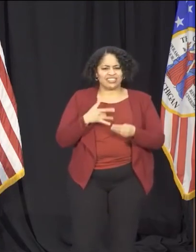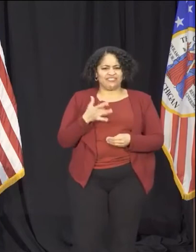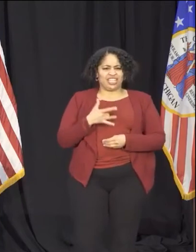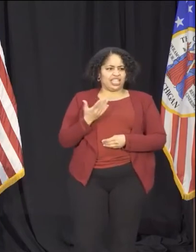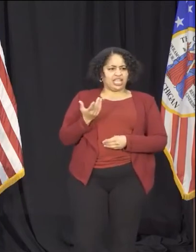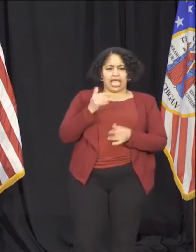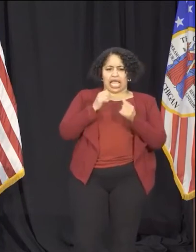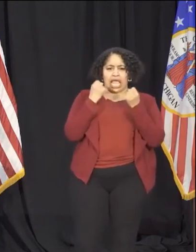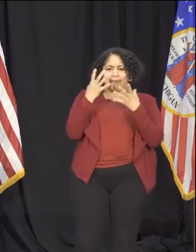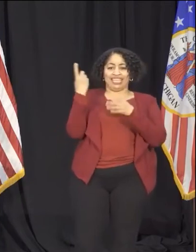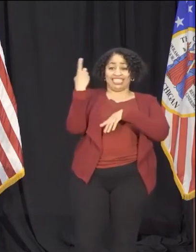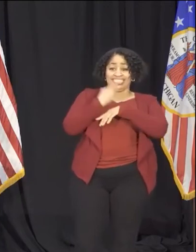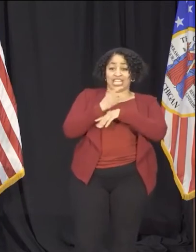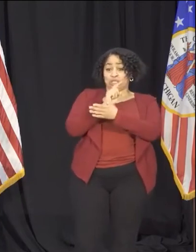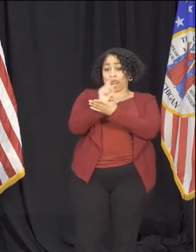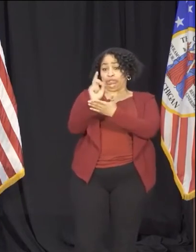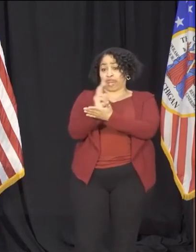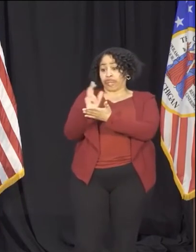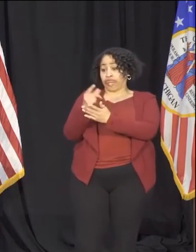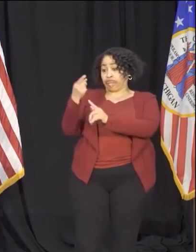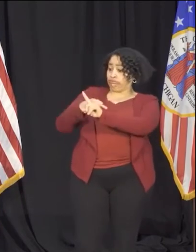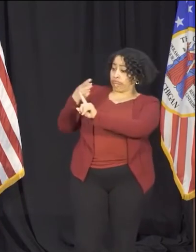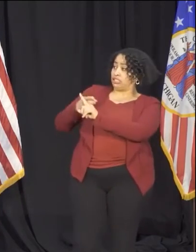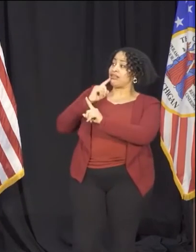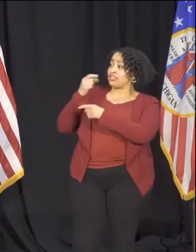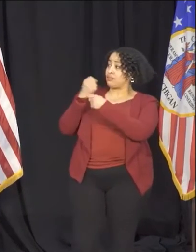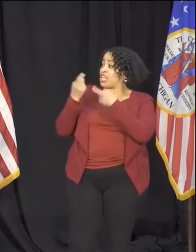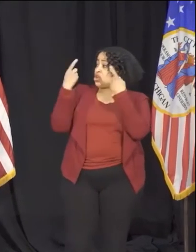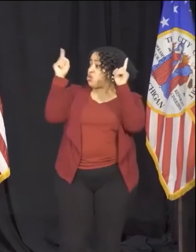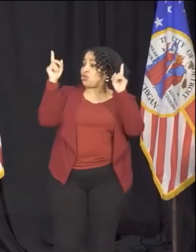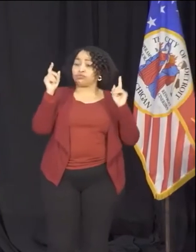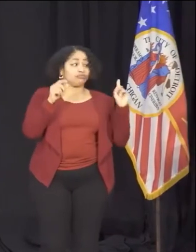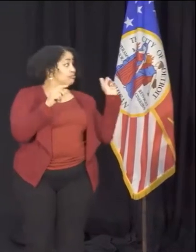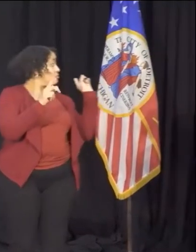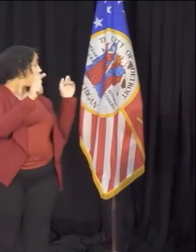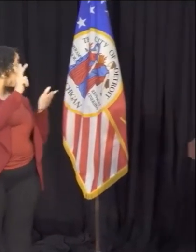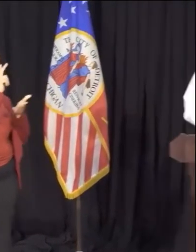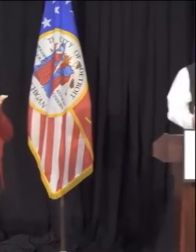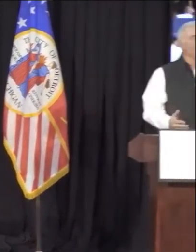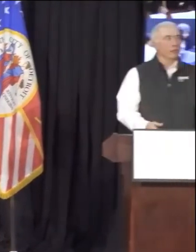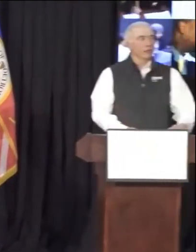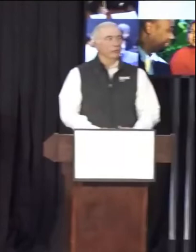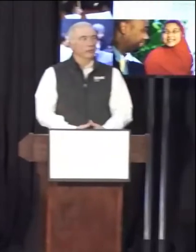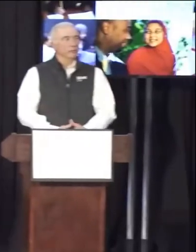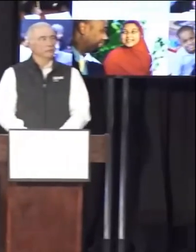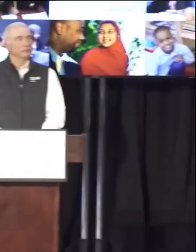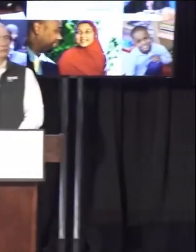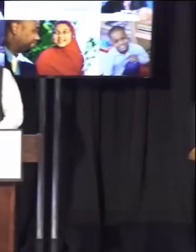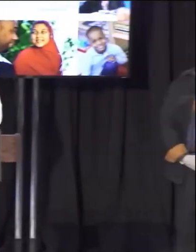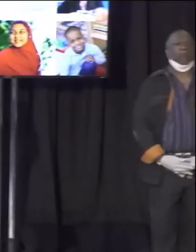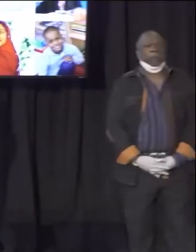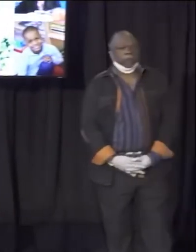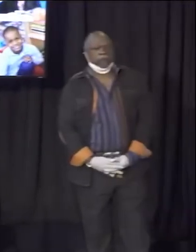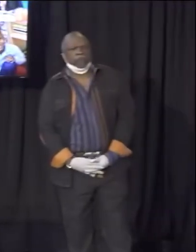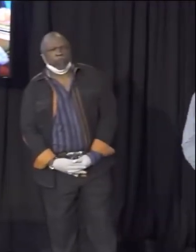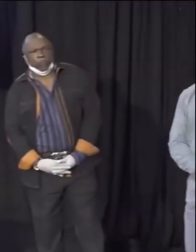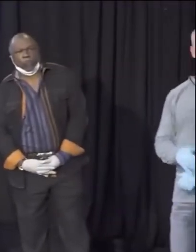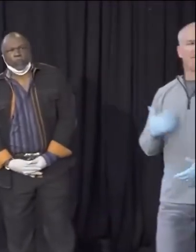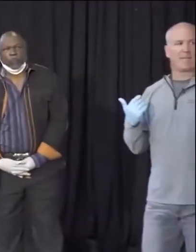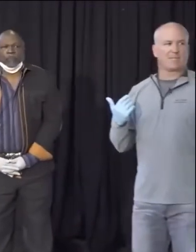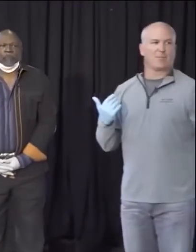as to how many days, weeks, months it took to actually pull it together? I would say 3 to 4 weeks, Bill.